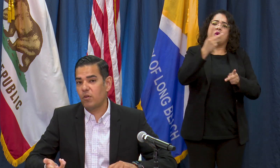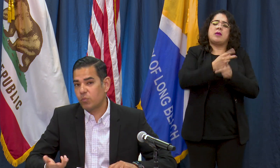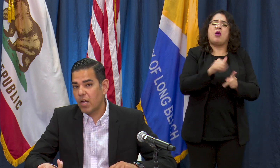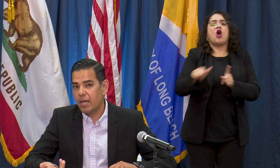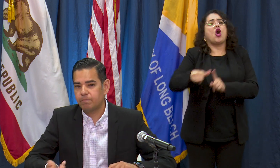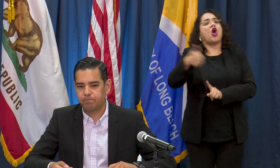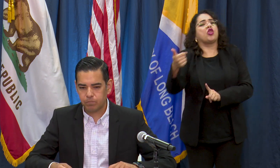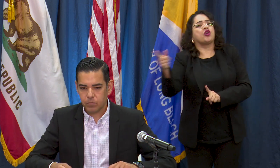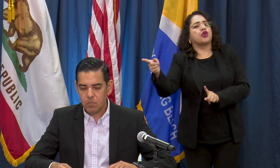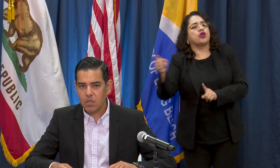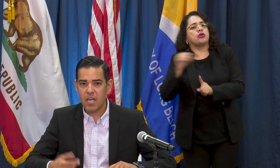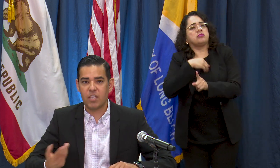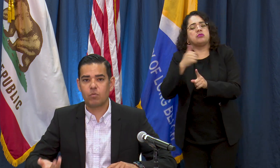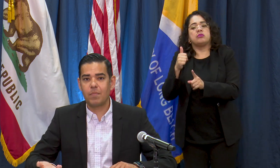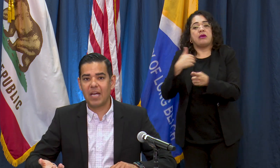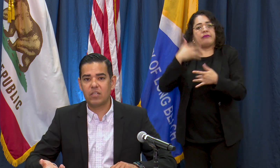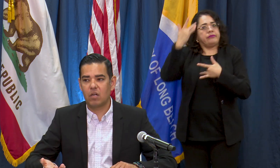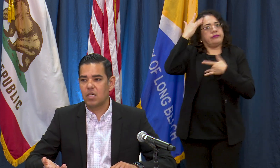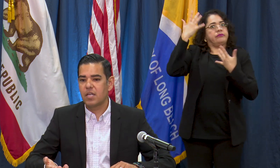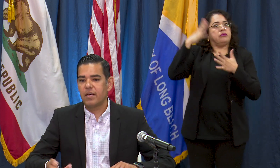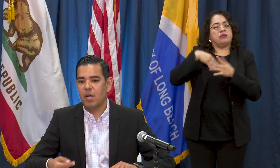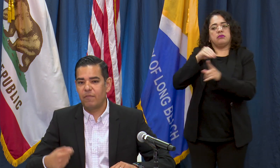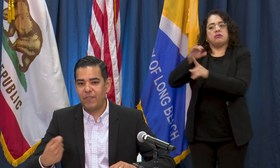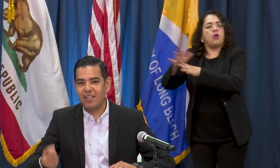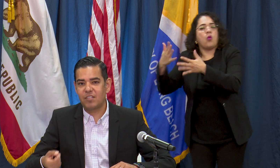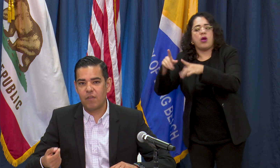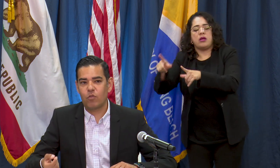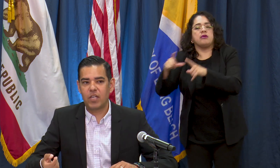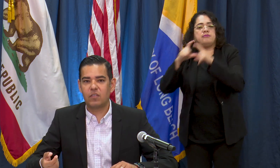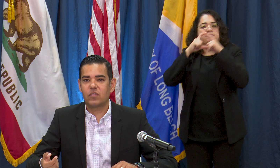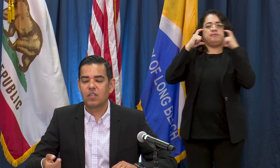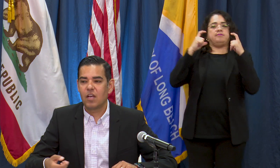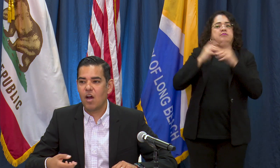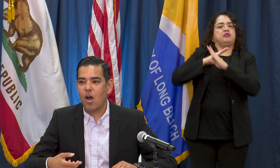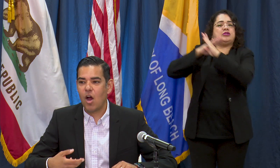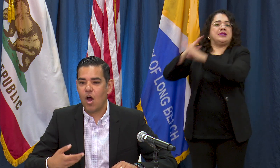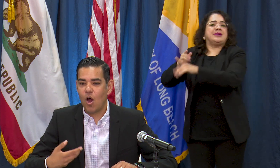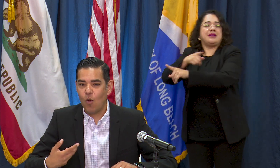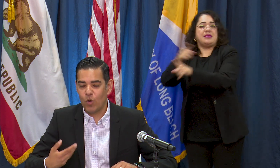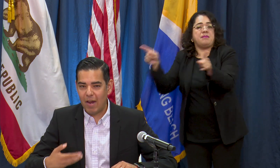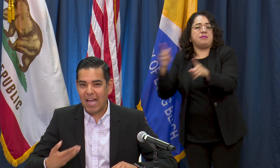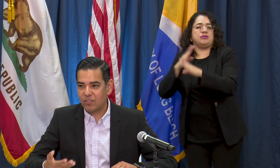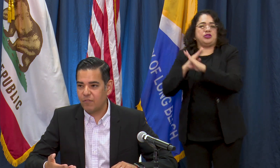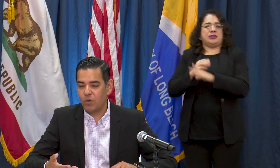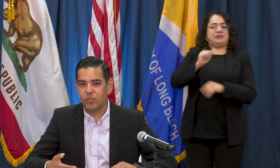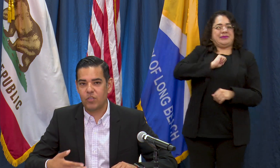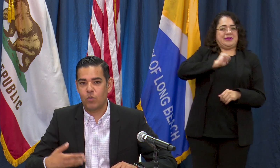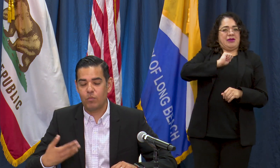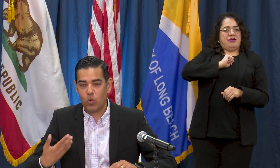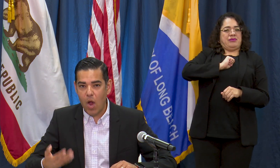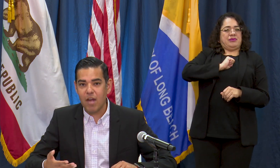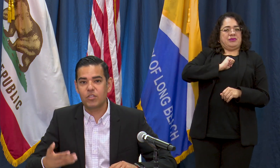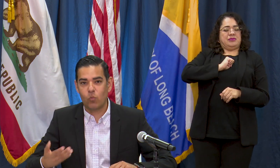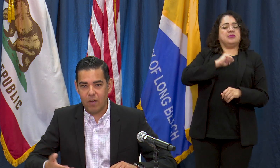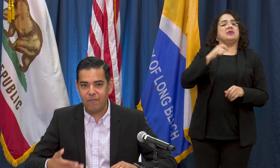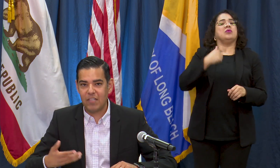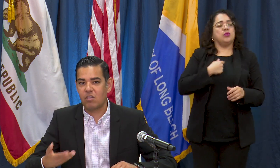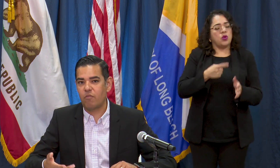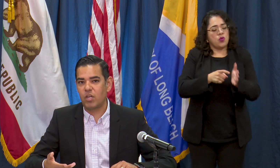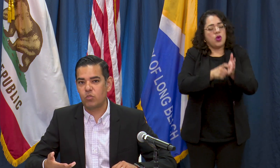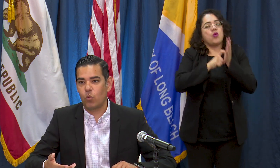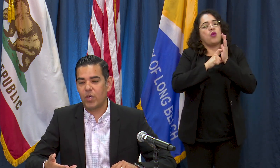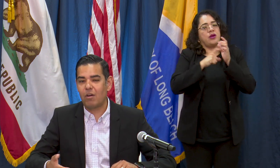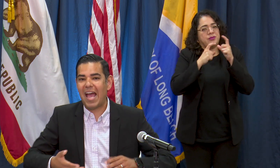lot of folks were not. And as a reminder, face coverings, we're asking folks, and we're required to wear